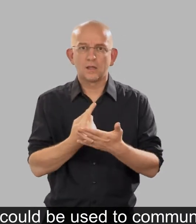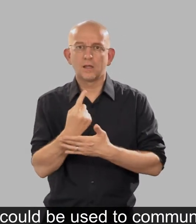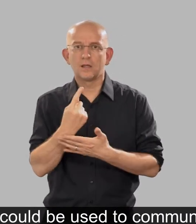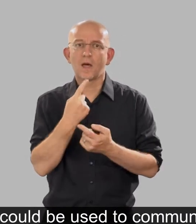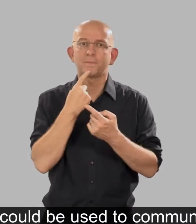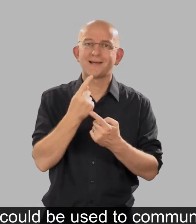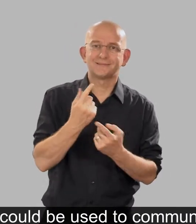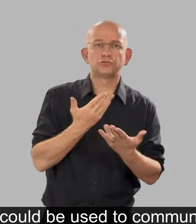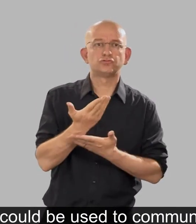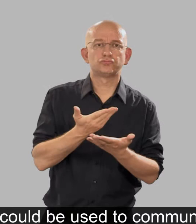to patients.